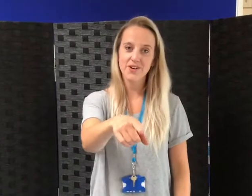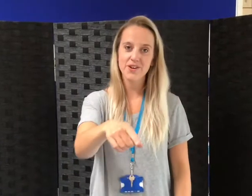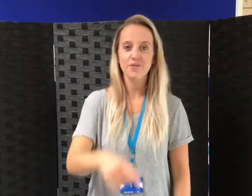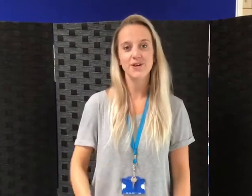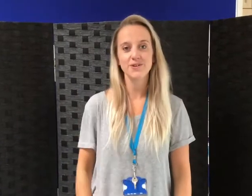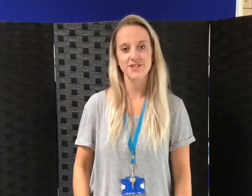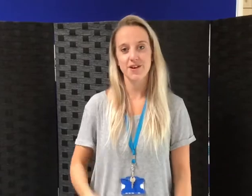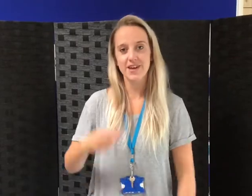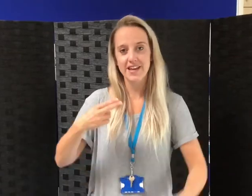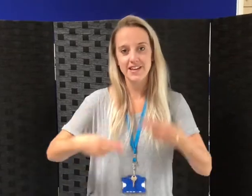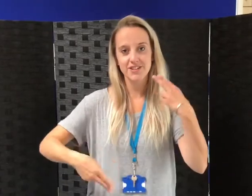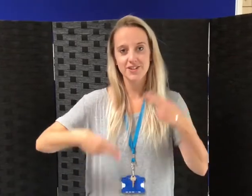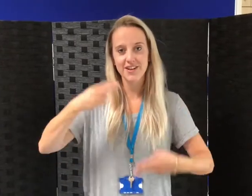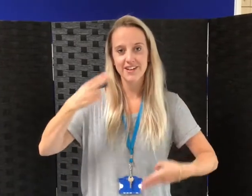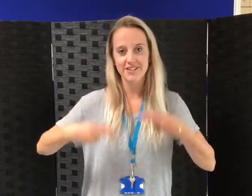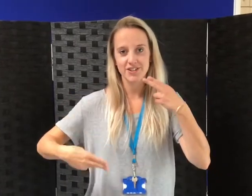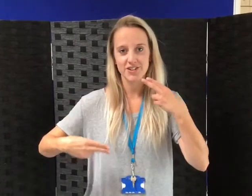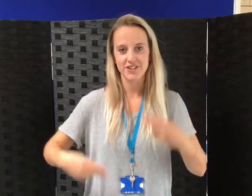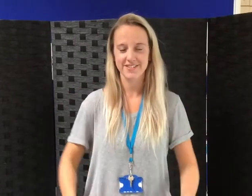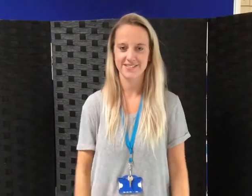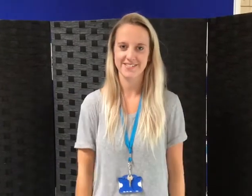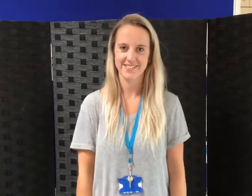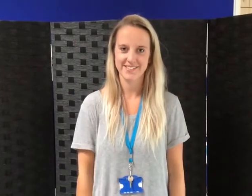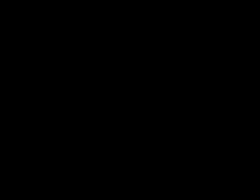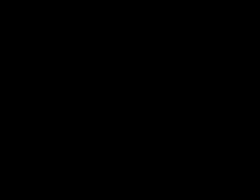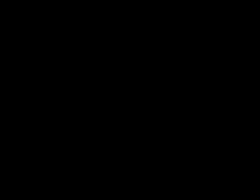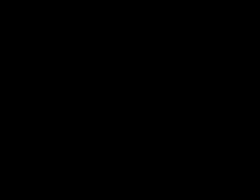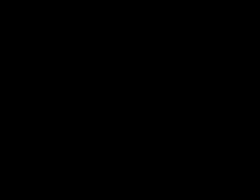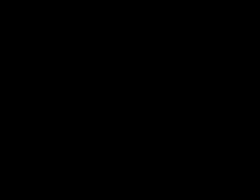Where you will also eat your lunch.